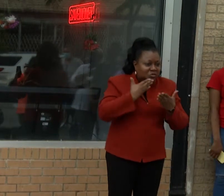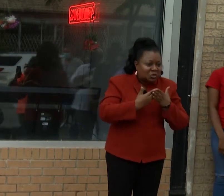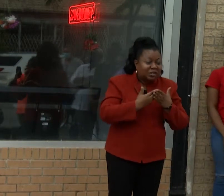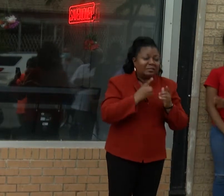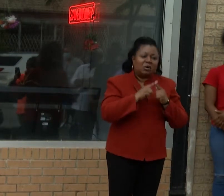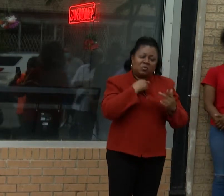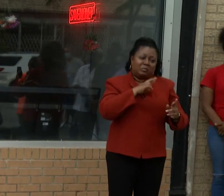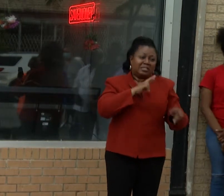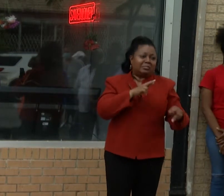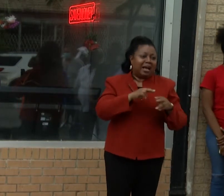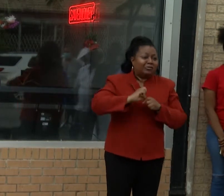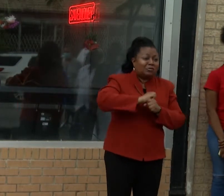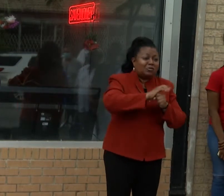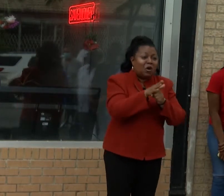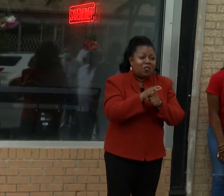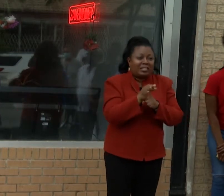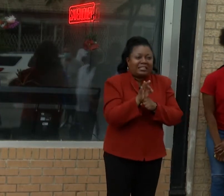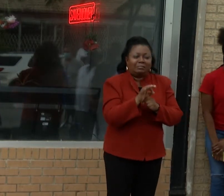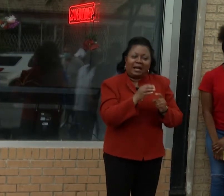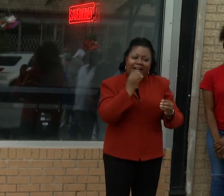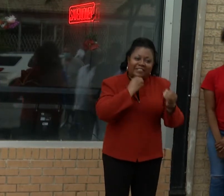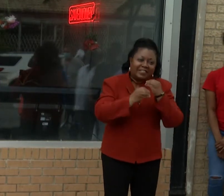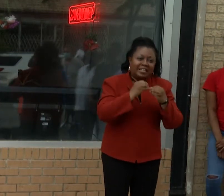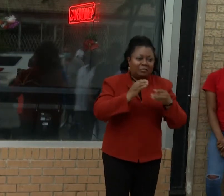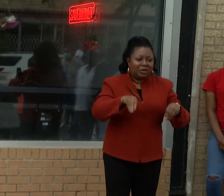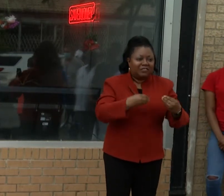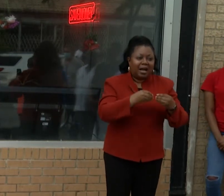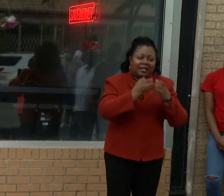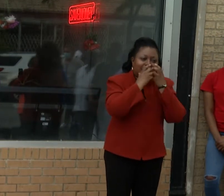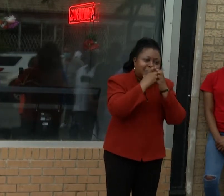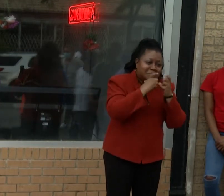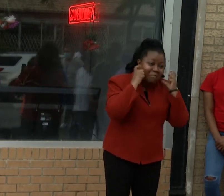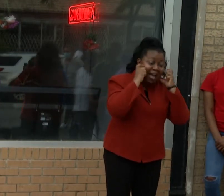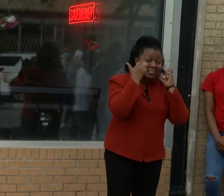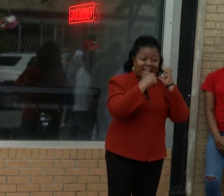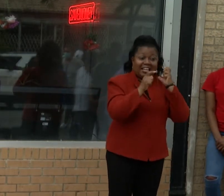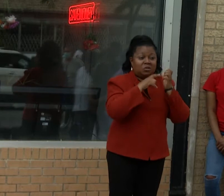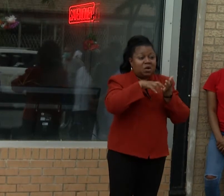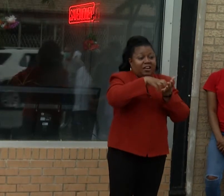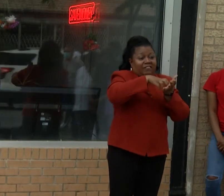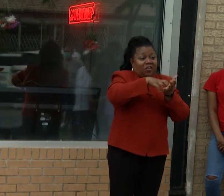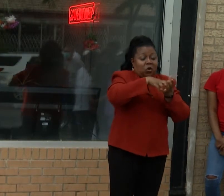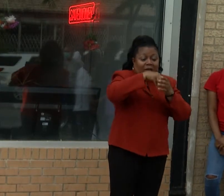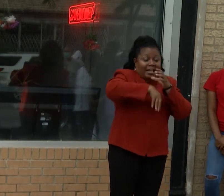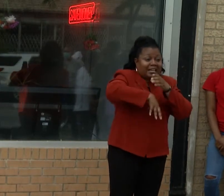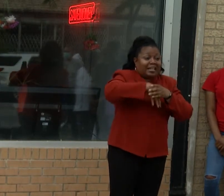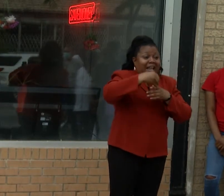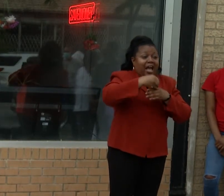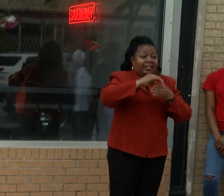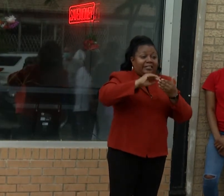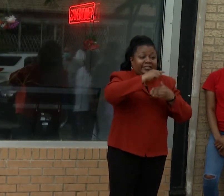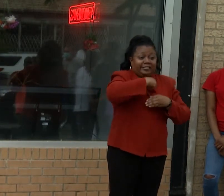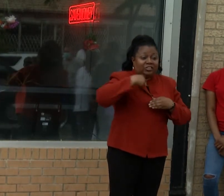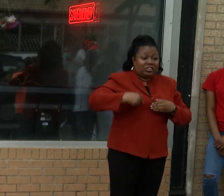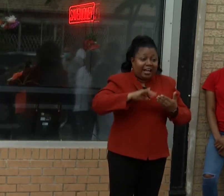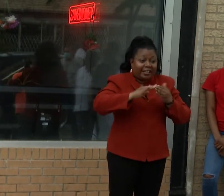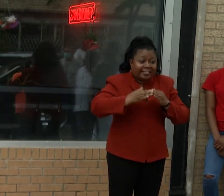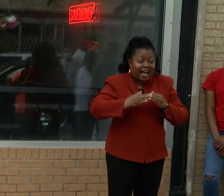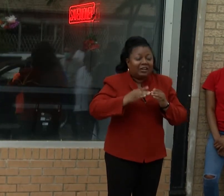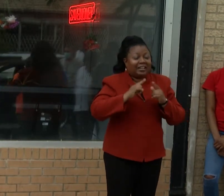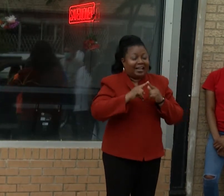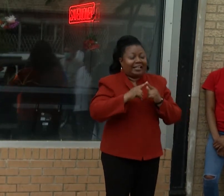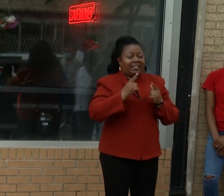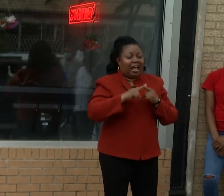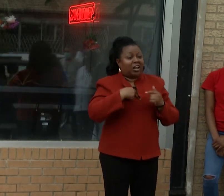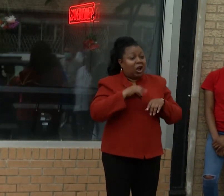So we've responded to COVID by feeding and providing masks to anyone vulnerable in and out of Chinatown. This